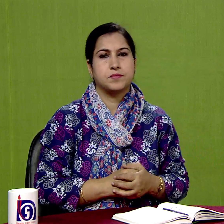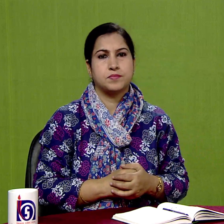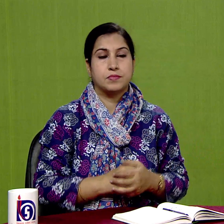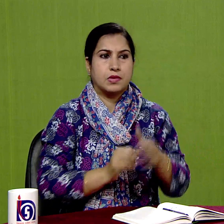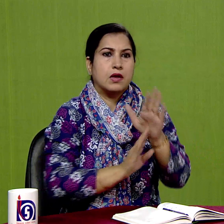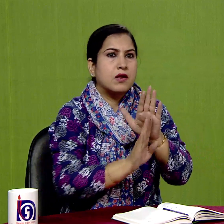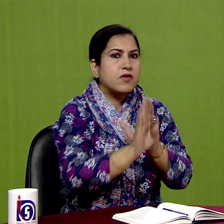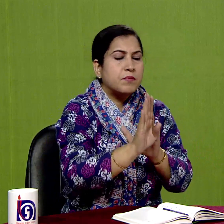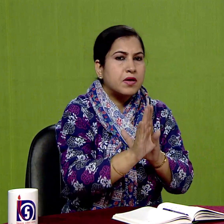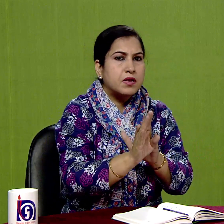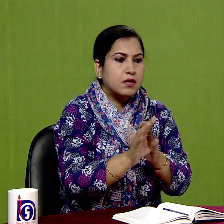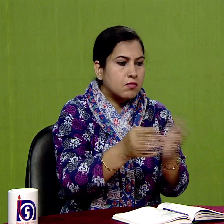development of tools,